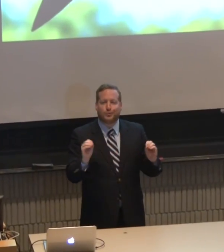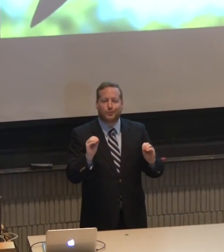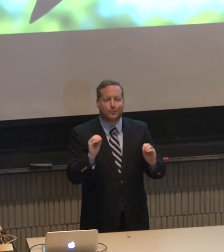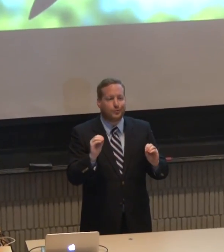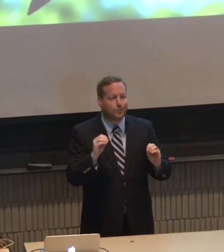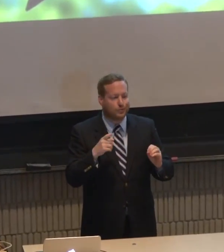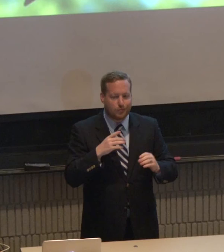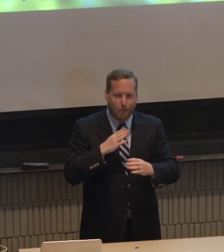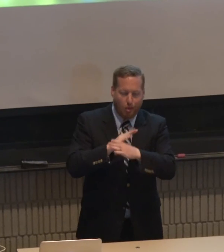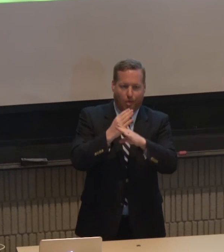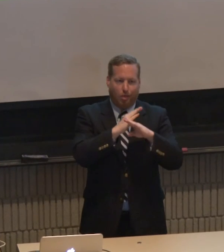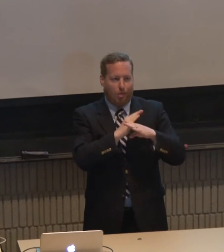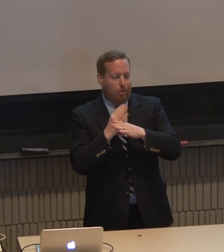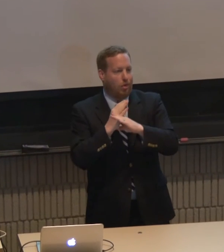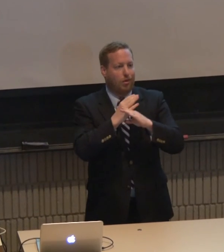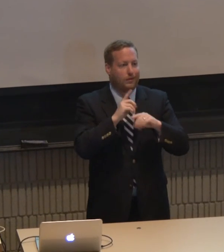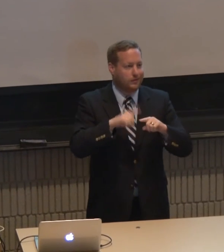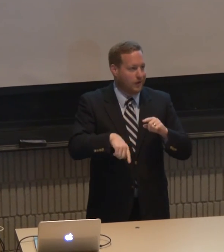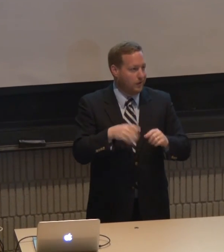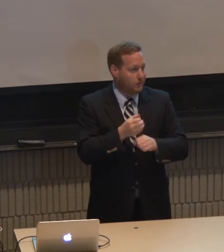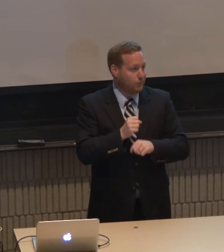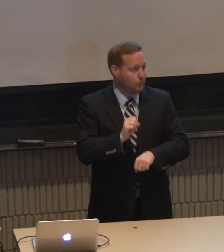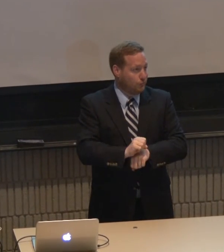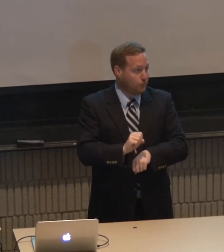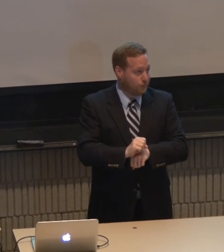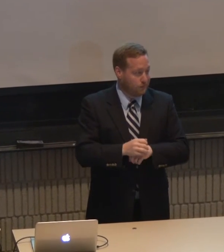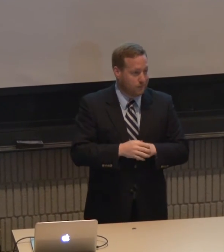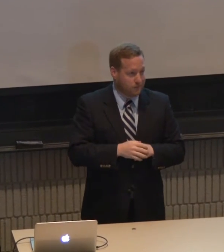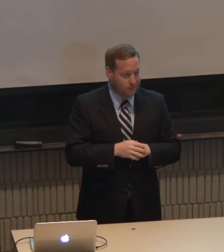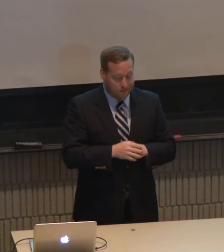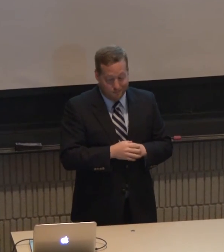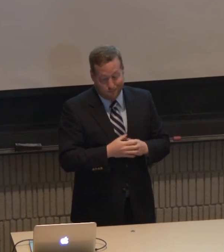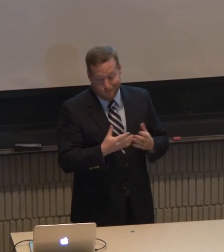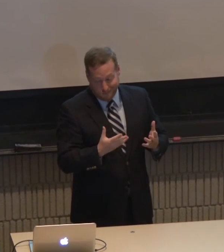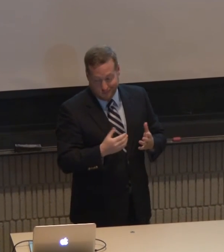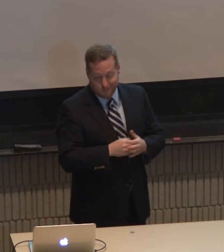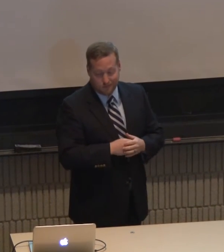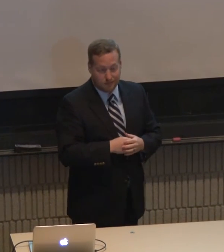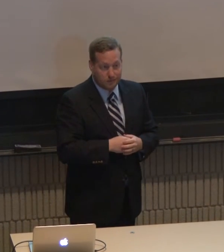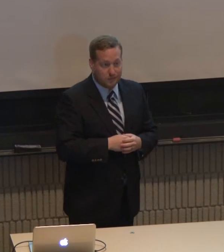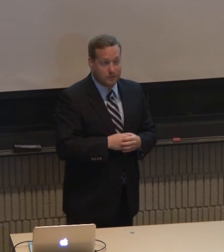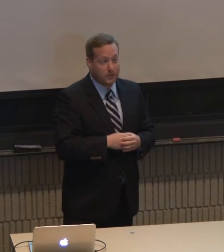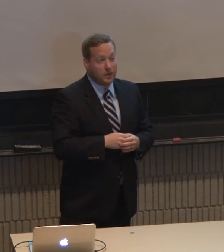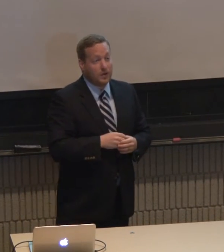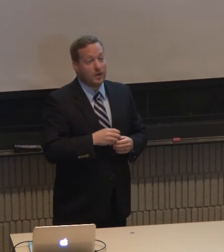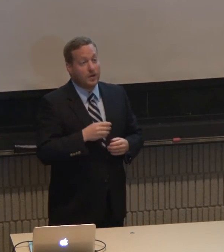to succeed in the world with their hearing peers, then they actually have to use spoken language.